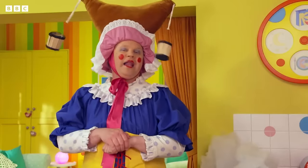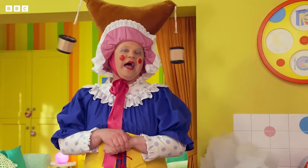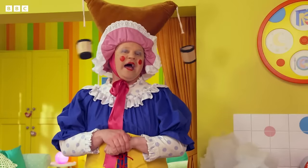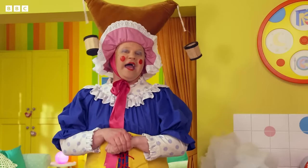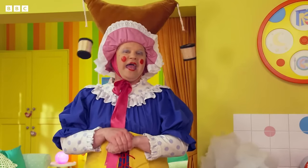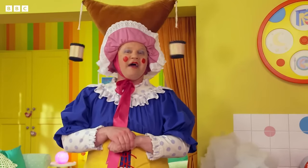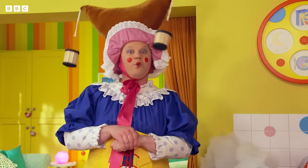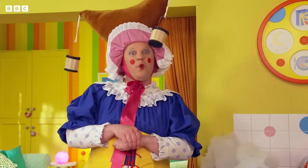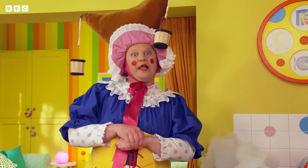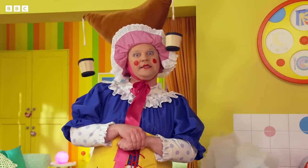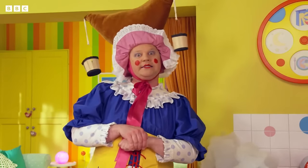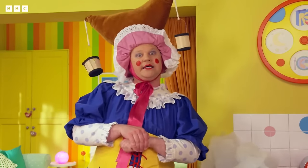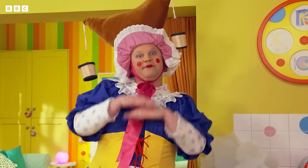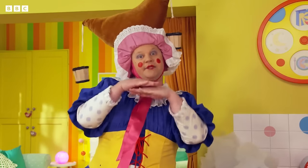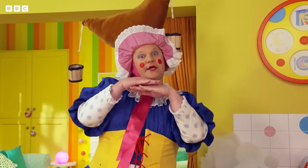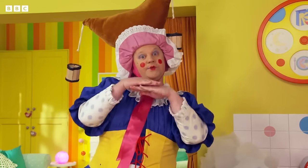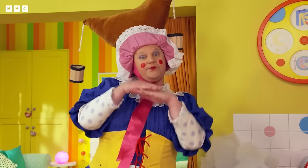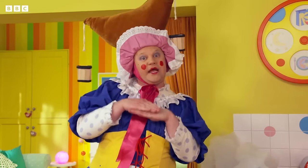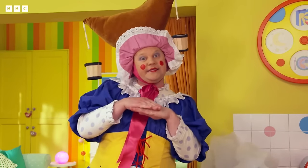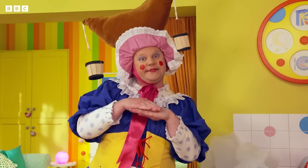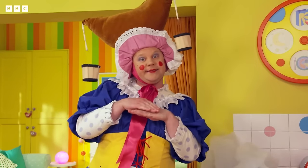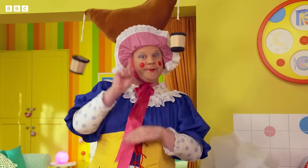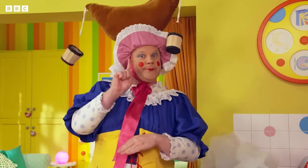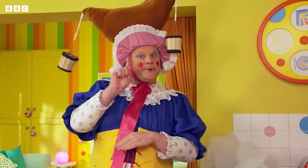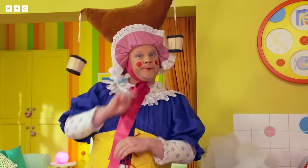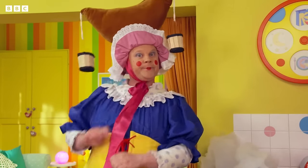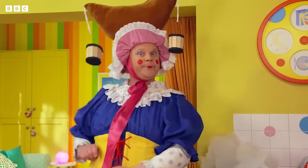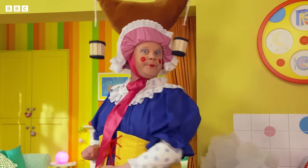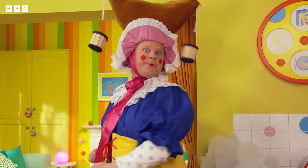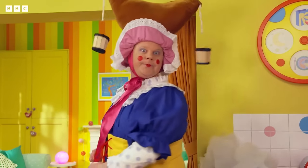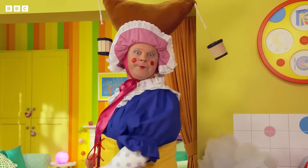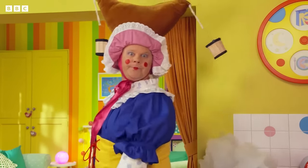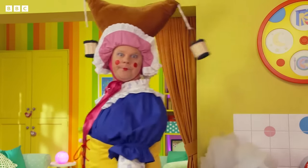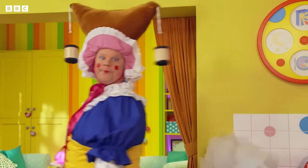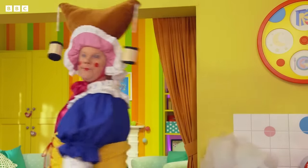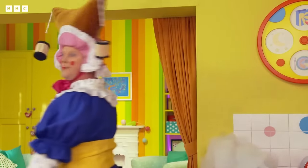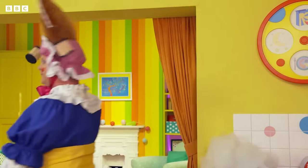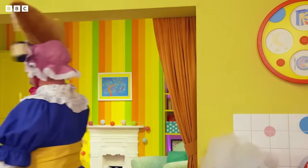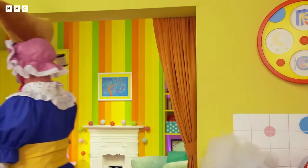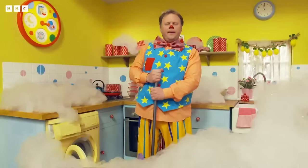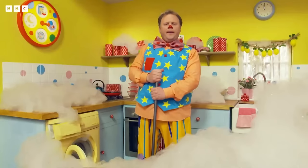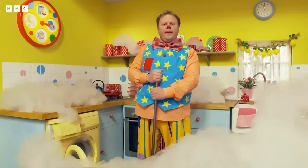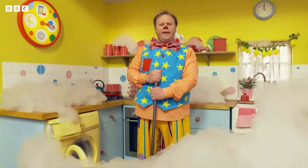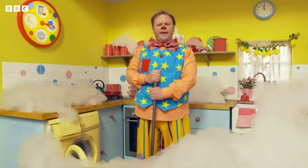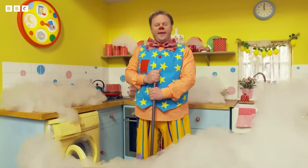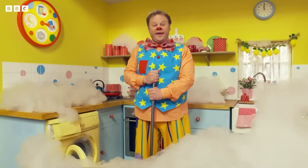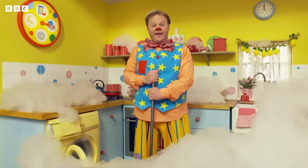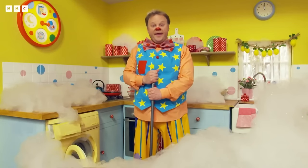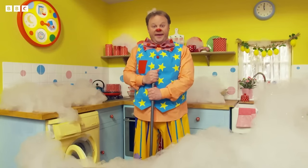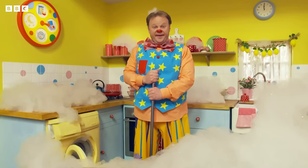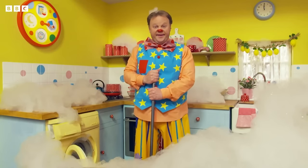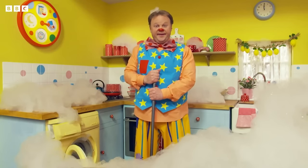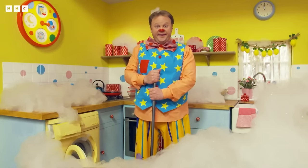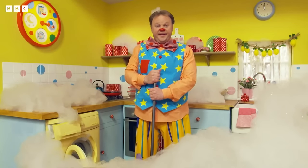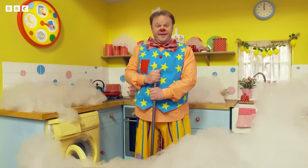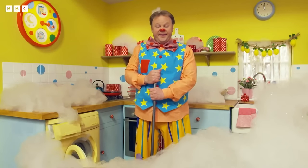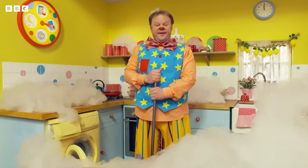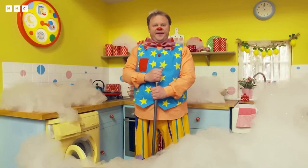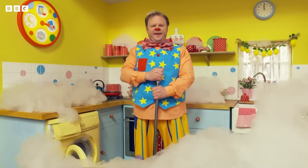While I have a well-deserved rest. Bye, Aunt Polly. Before we go, Mr. Tumble, please,